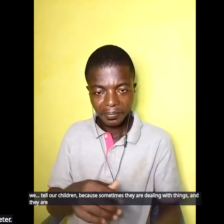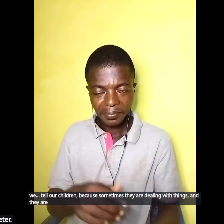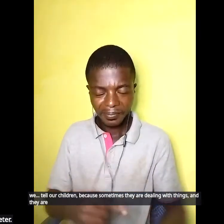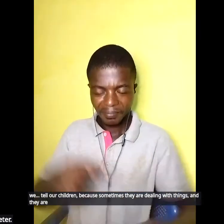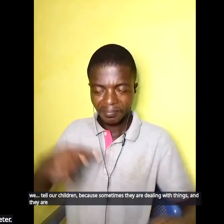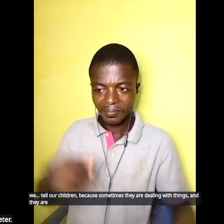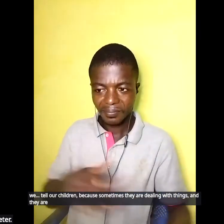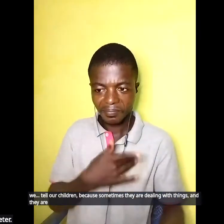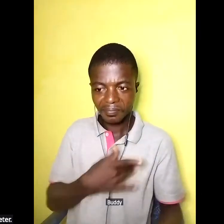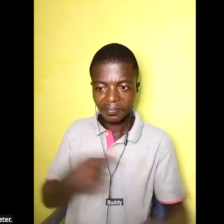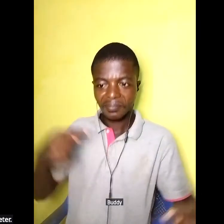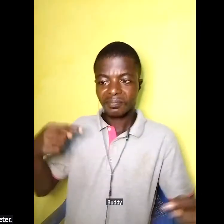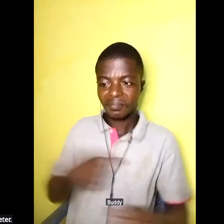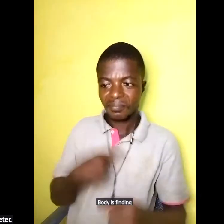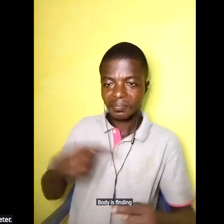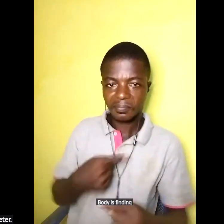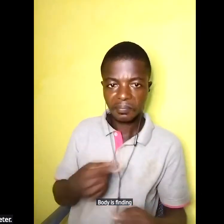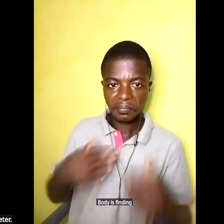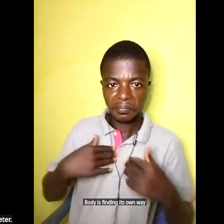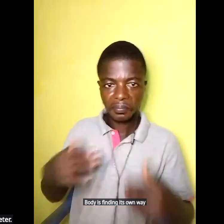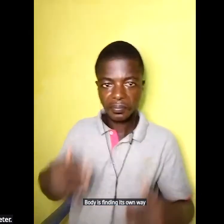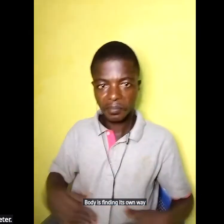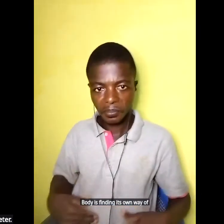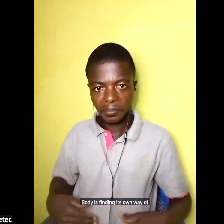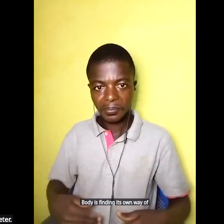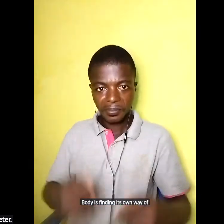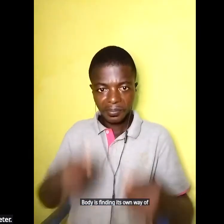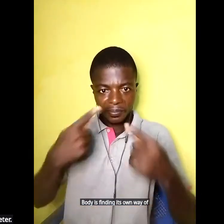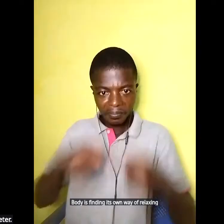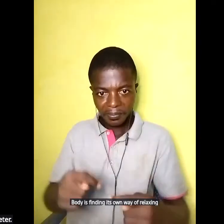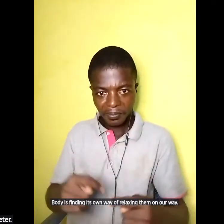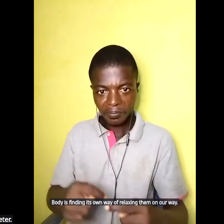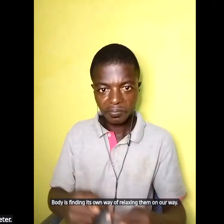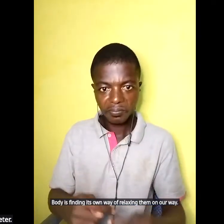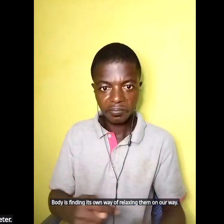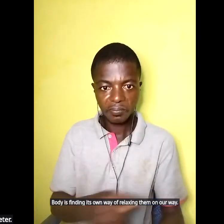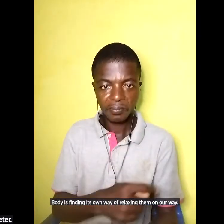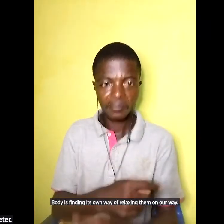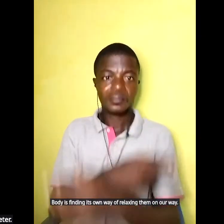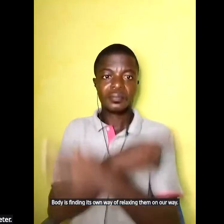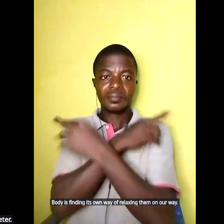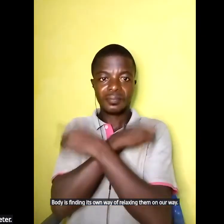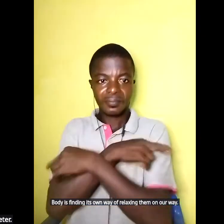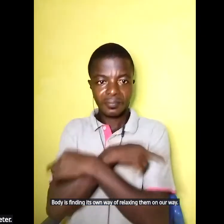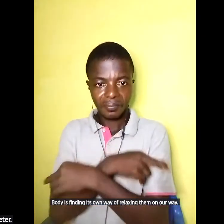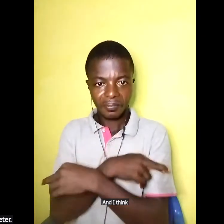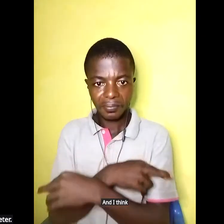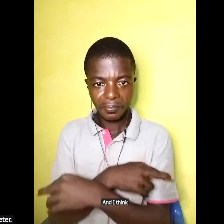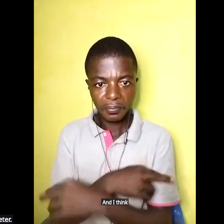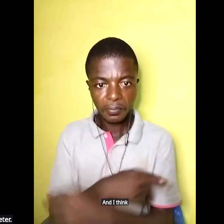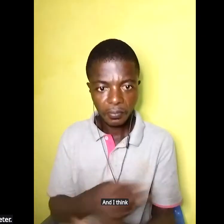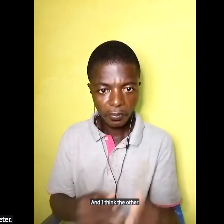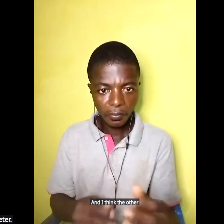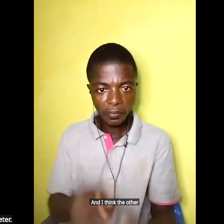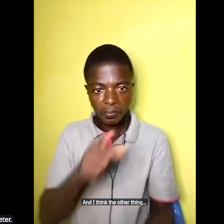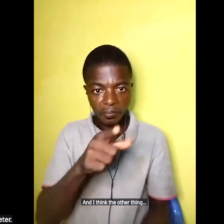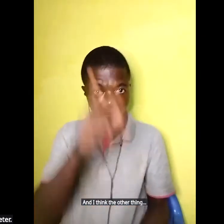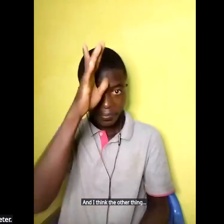body is finding its own way of relaxing them unaware. And I think the other thing would